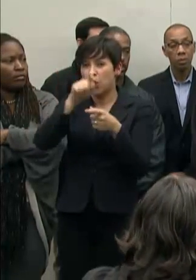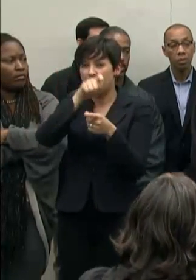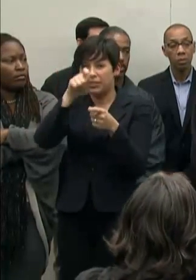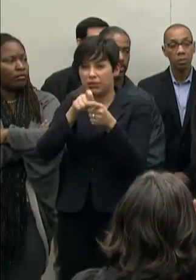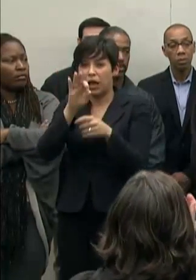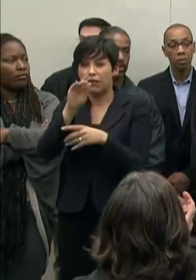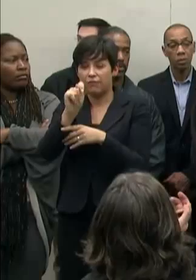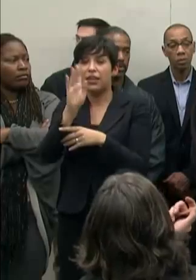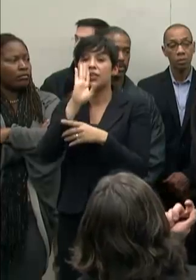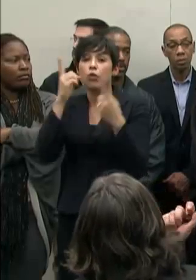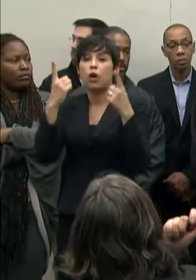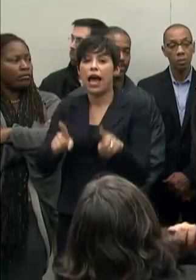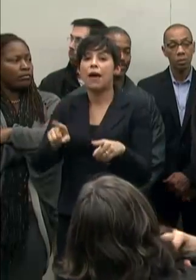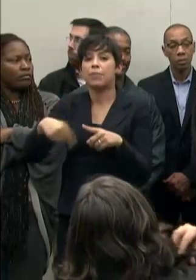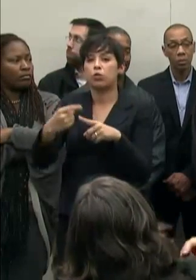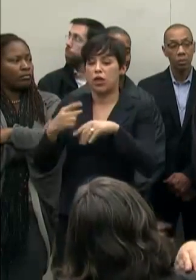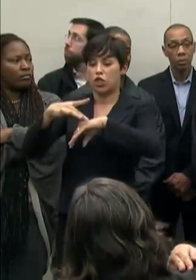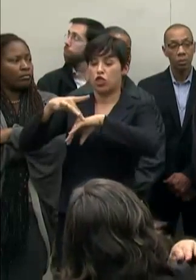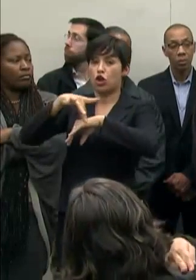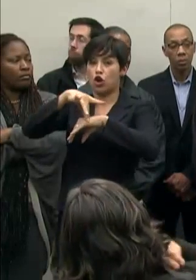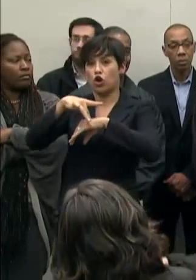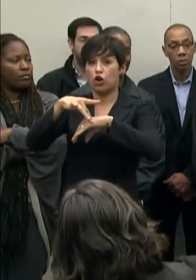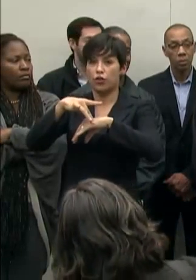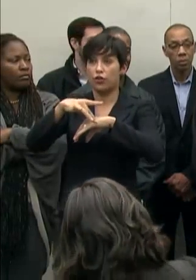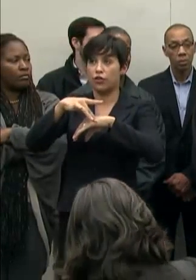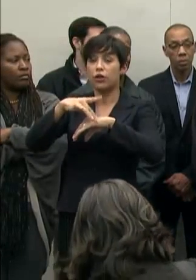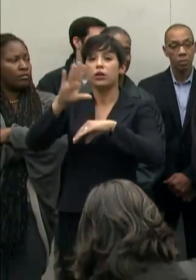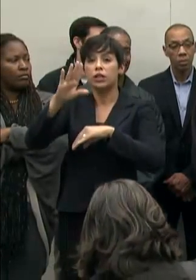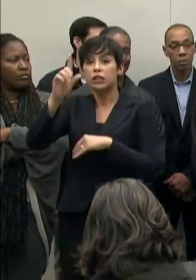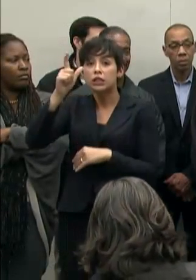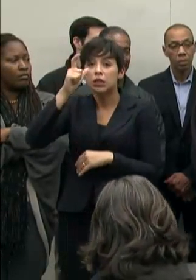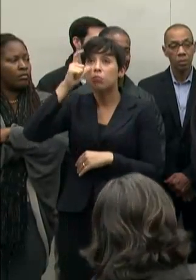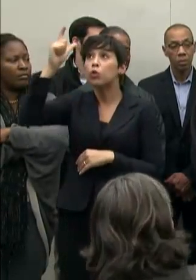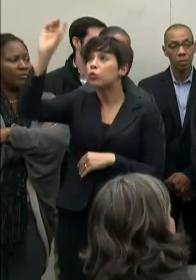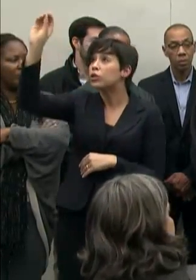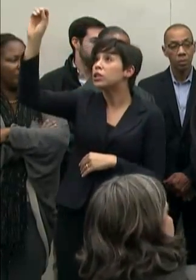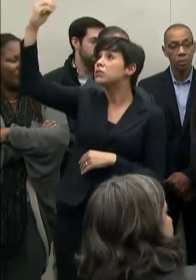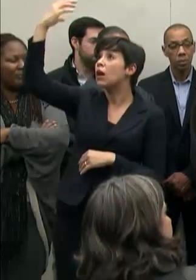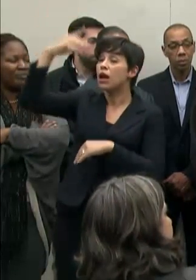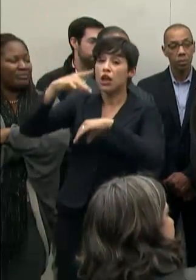exactly when the gravity of the sun, the moon, the earth,